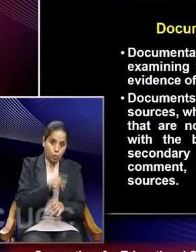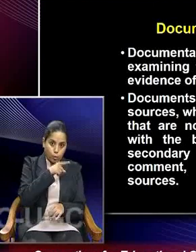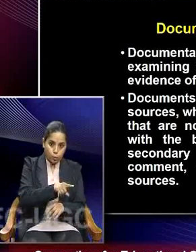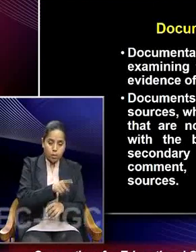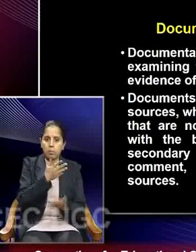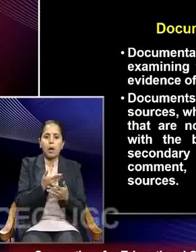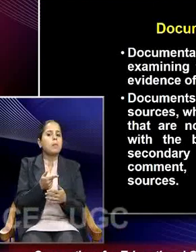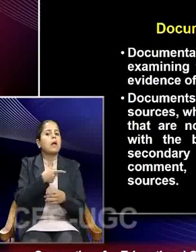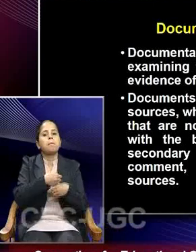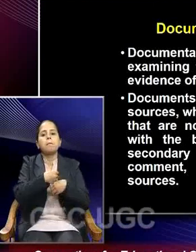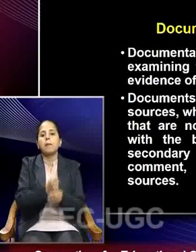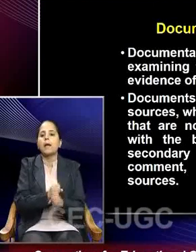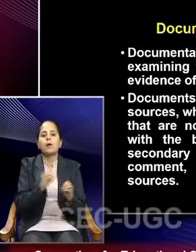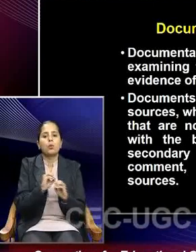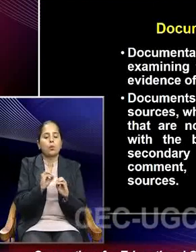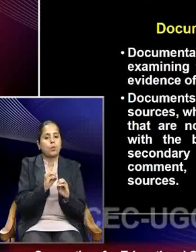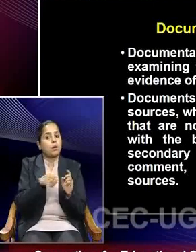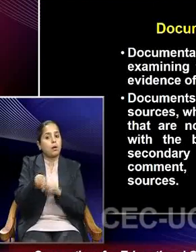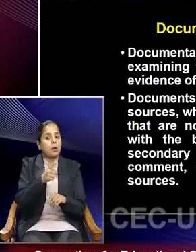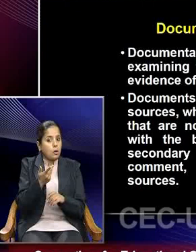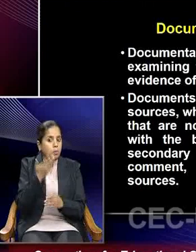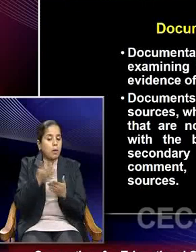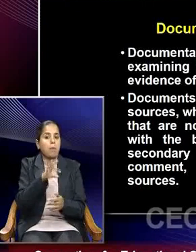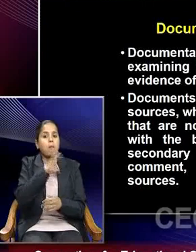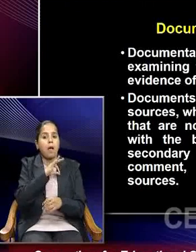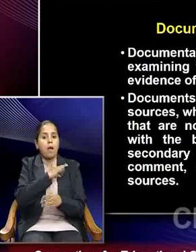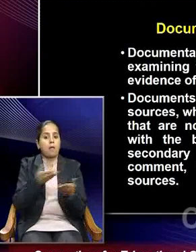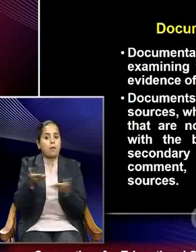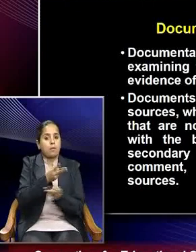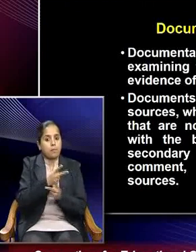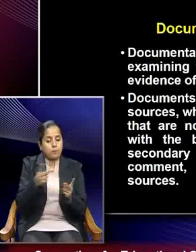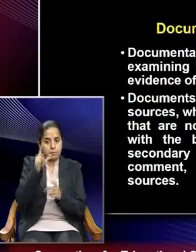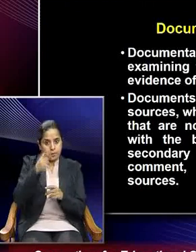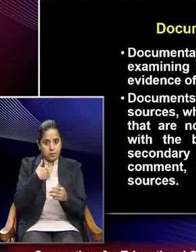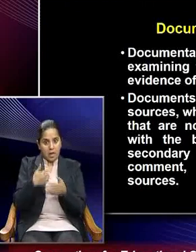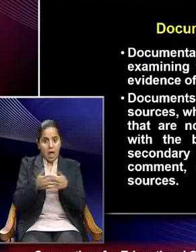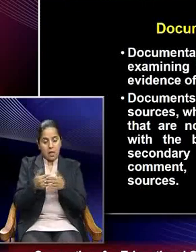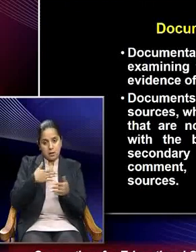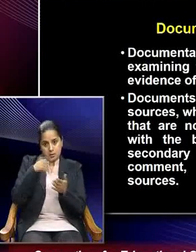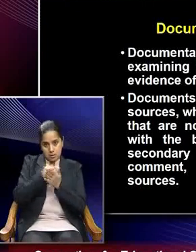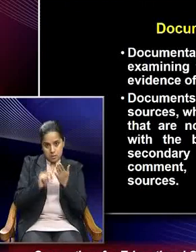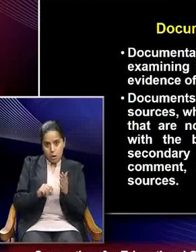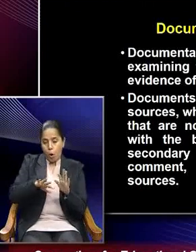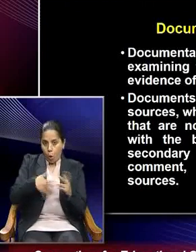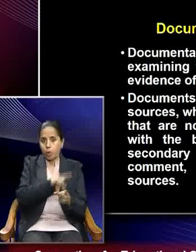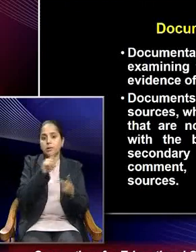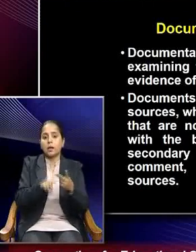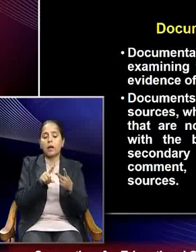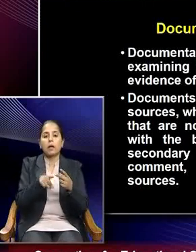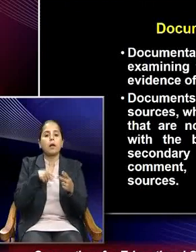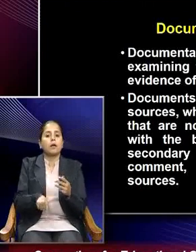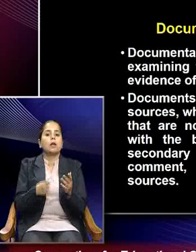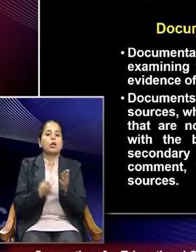not created after the fact with benefit of hindsight, or secondary source that cite, comment